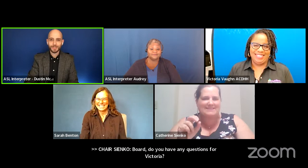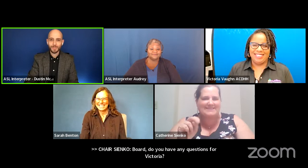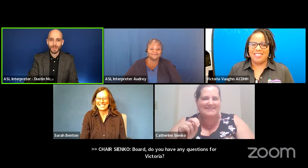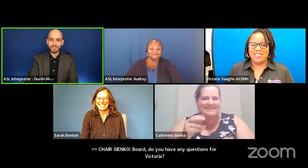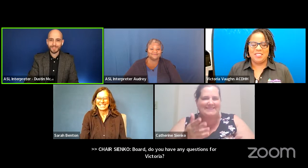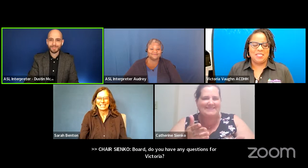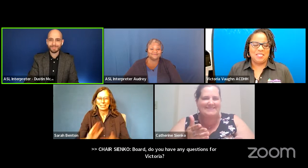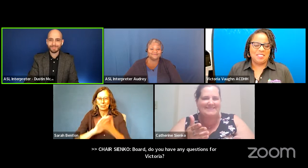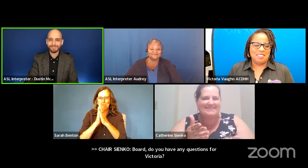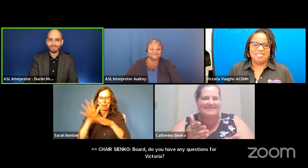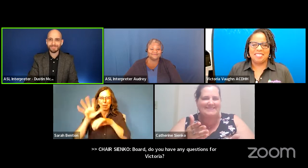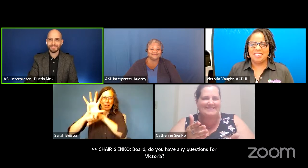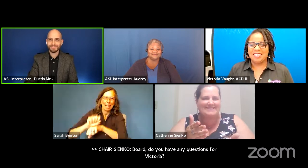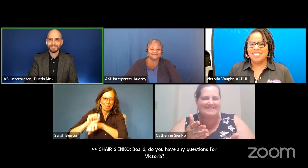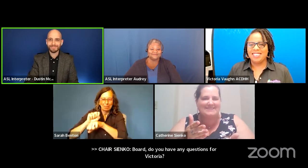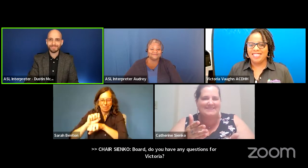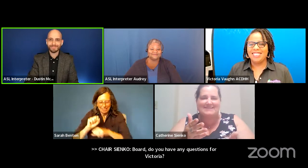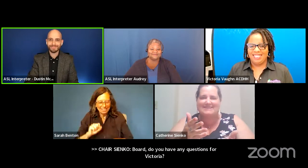Commissioner Benton?